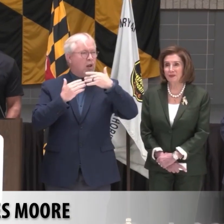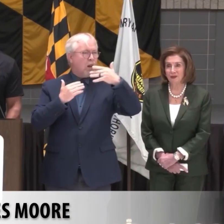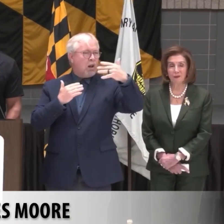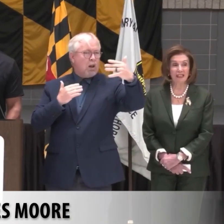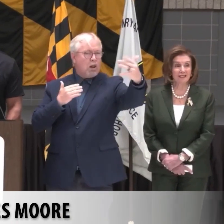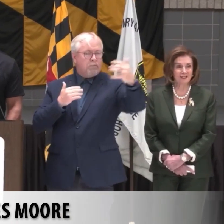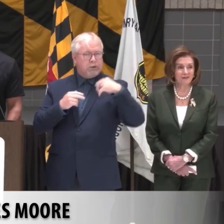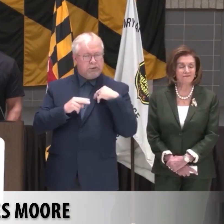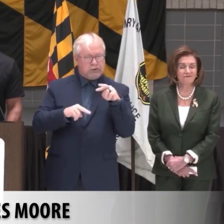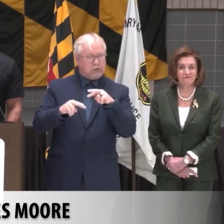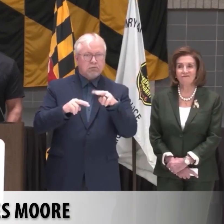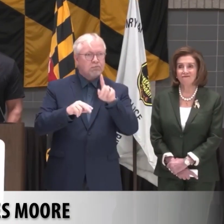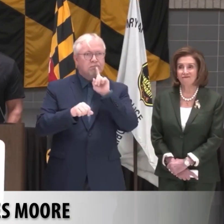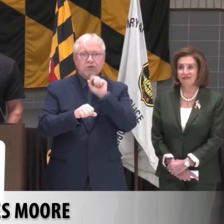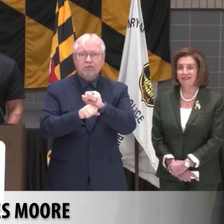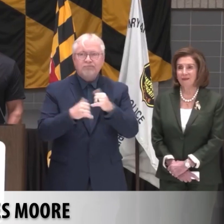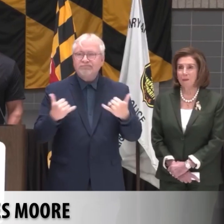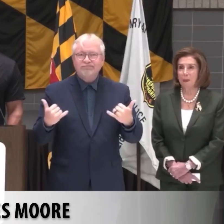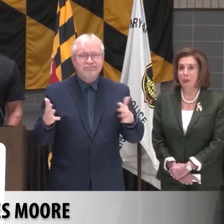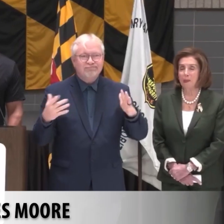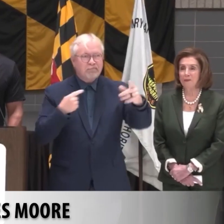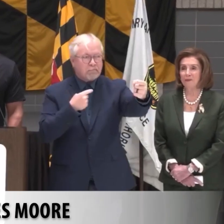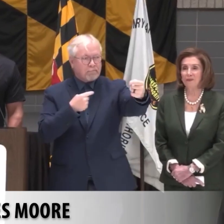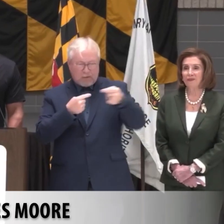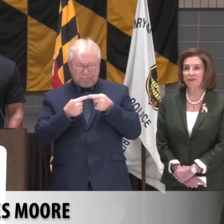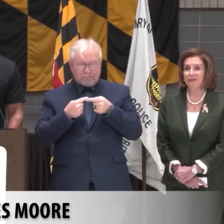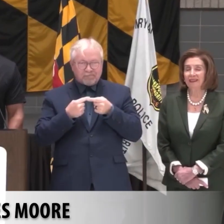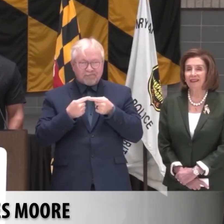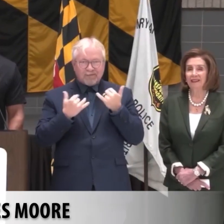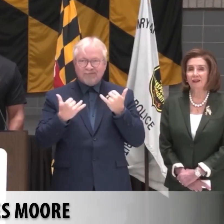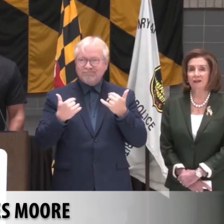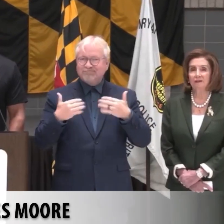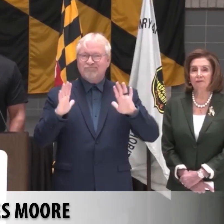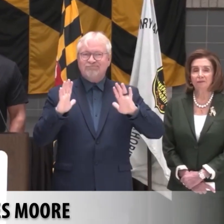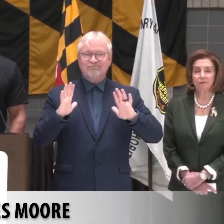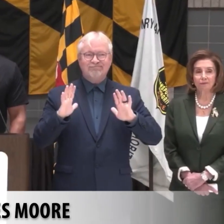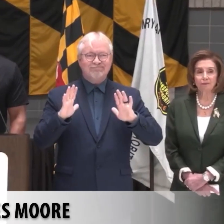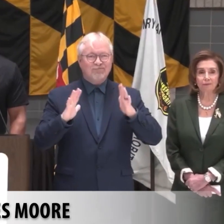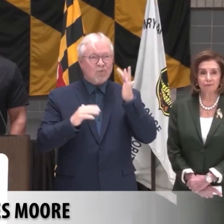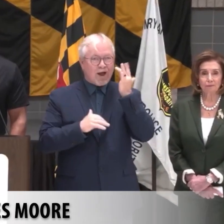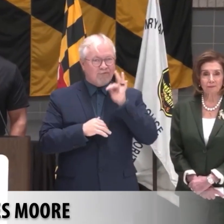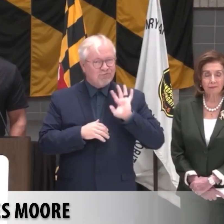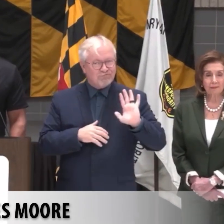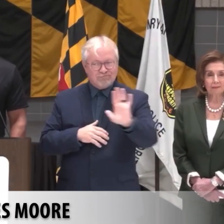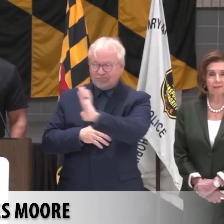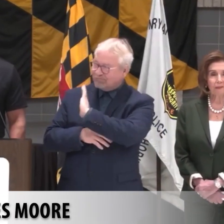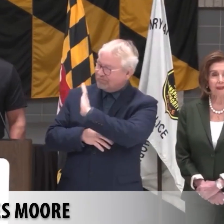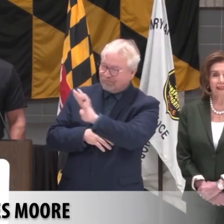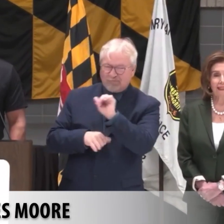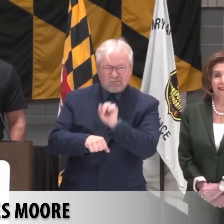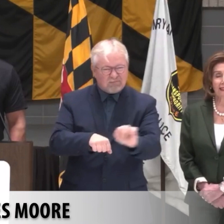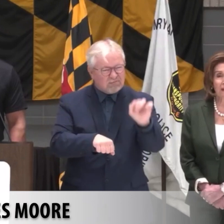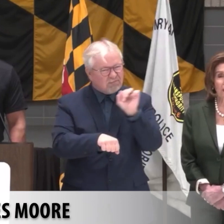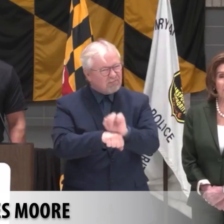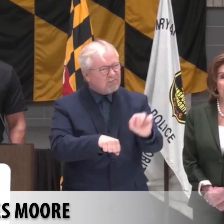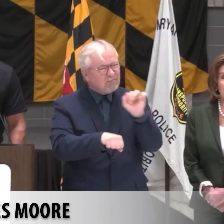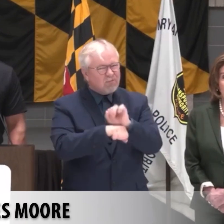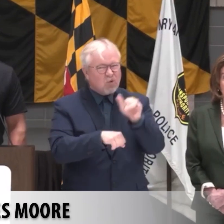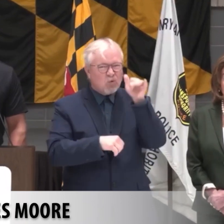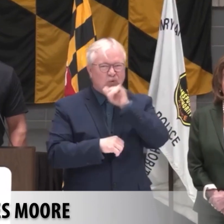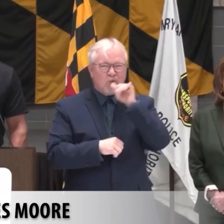now. And I'm thankful for the fact that because of the hard work, the diligence, the